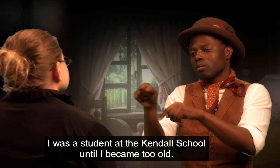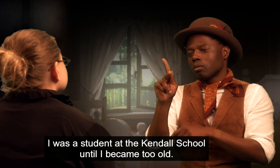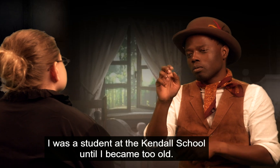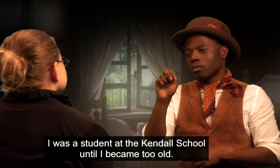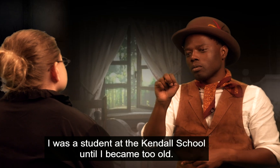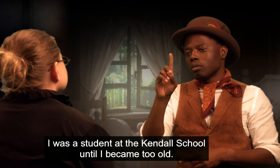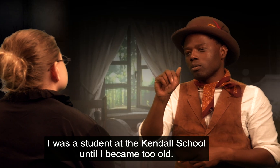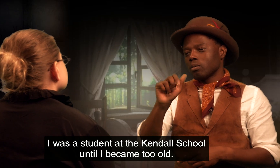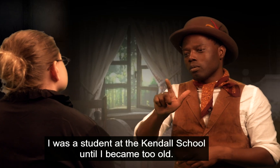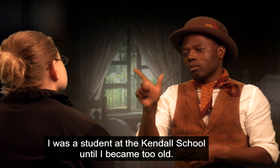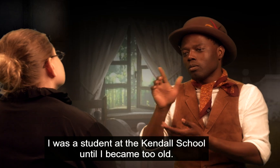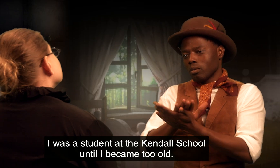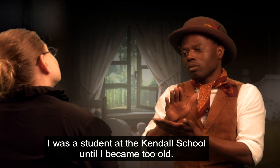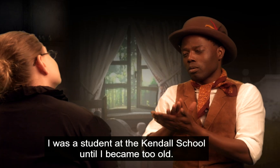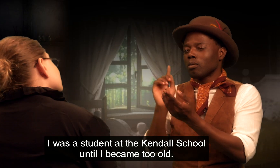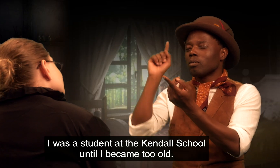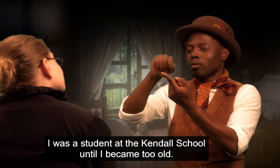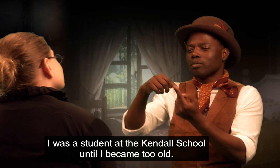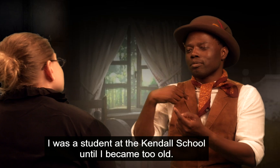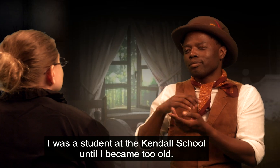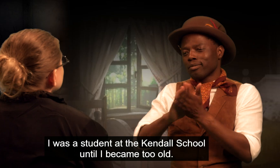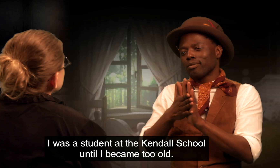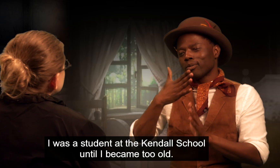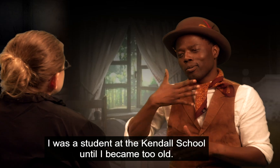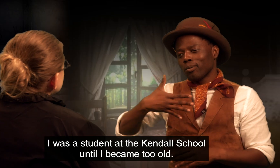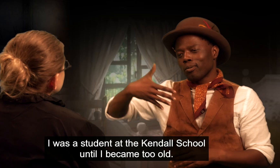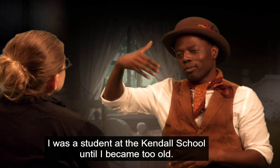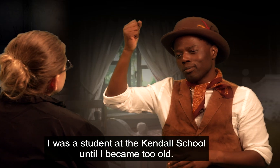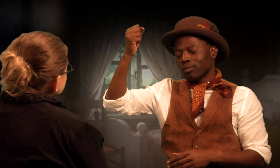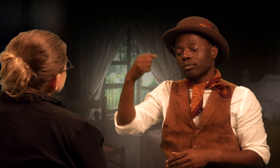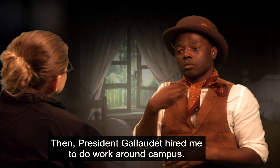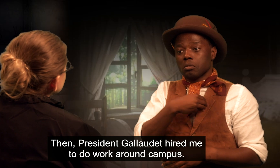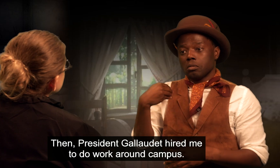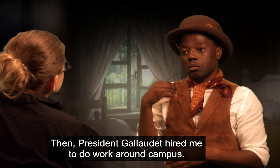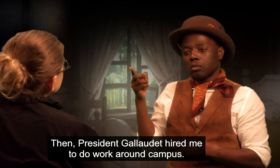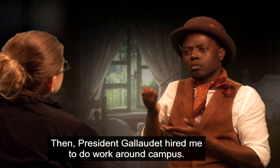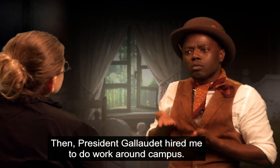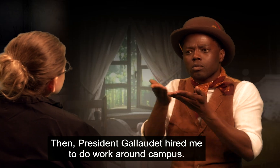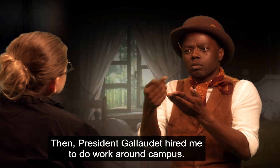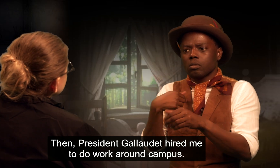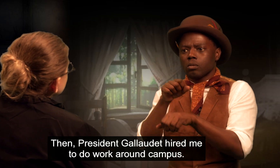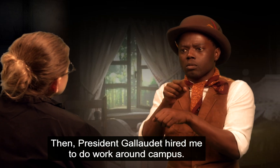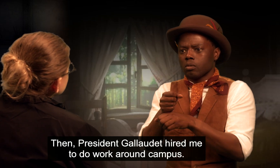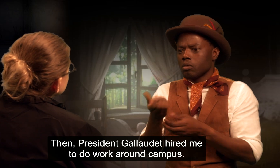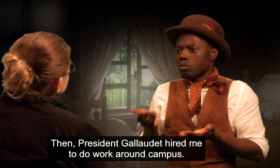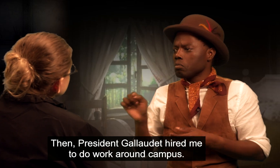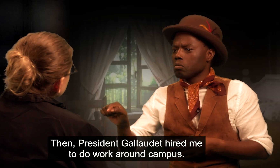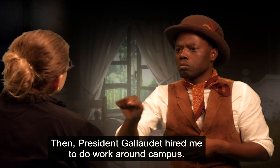was a student at the Kindle School until I became too old. Then President Gallaudet hired me to do work around